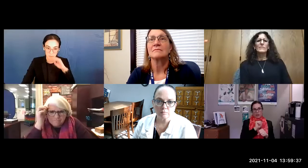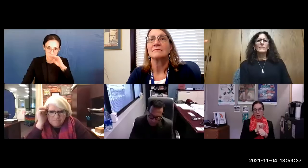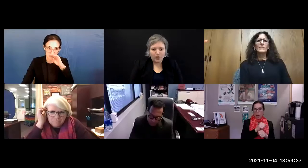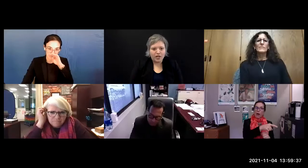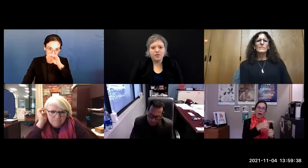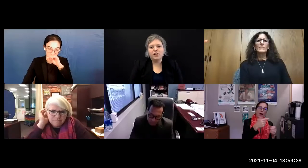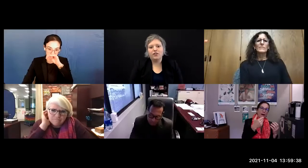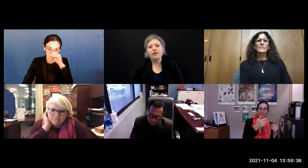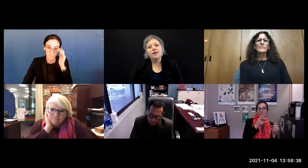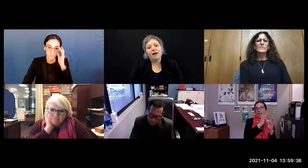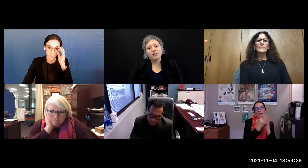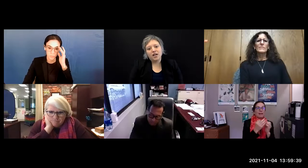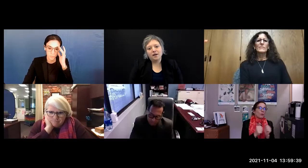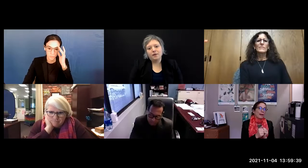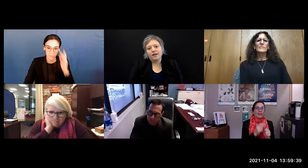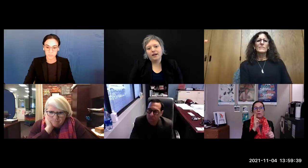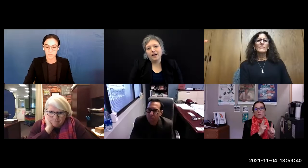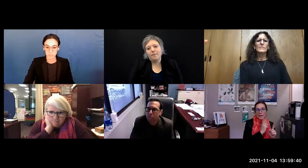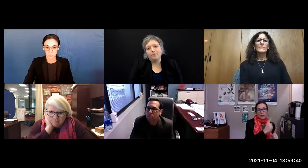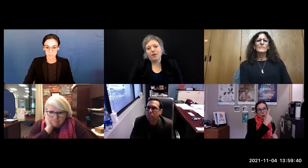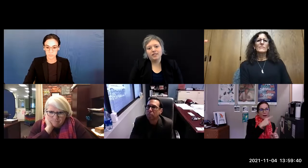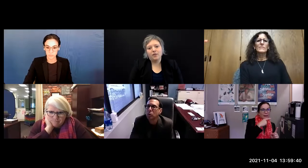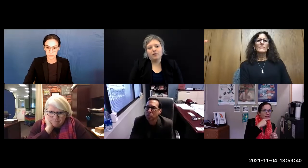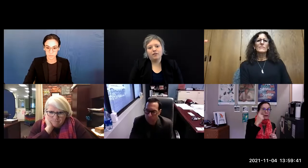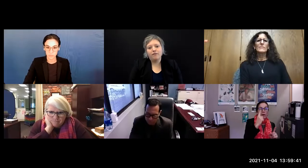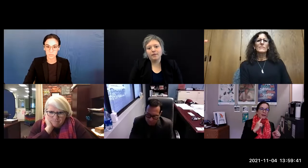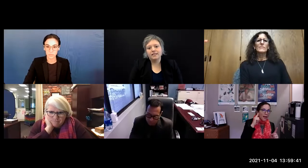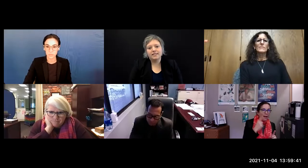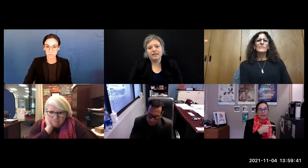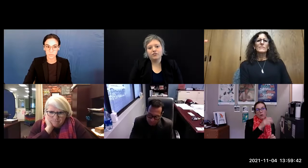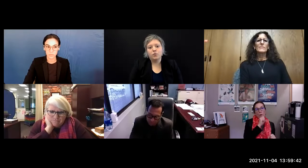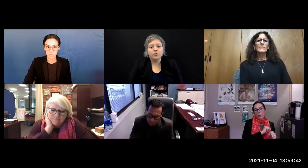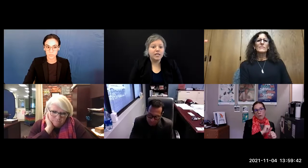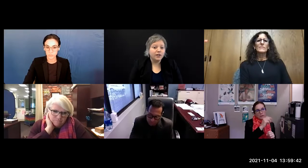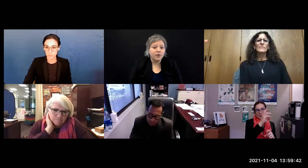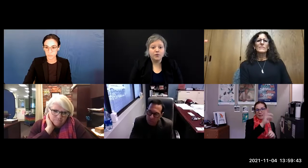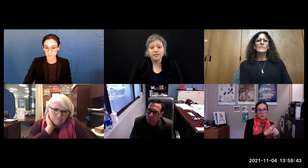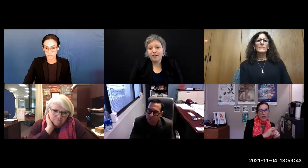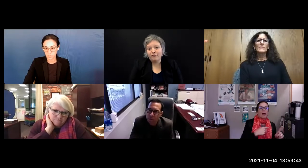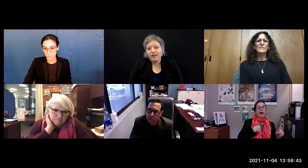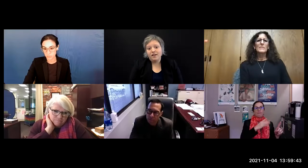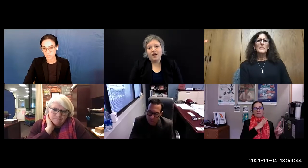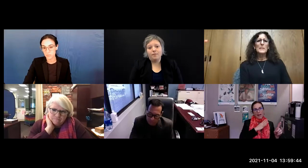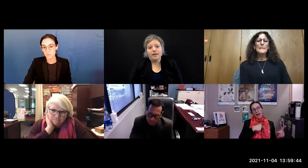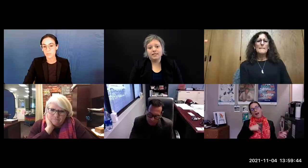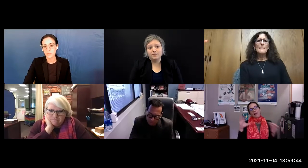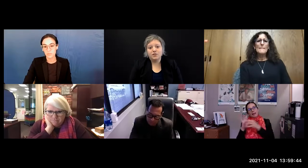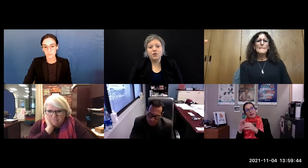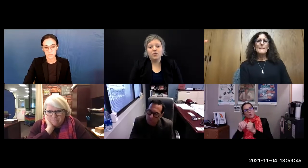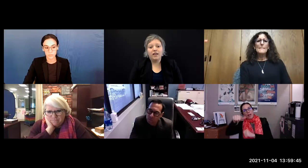Working with each other. My job, I would say, with families, let's say there's one who's hearing, one who's deaf, at 6 months old, then I